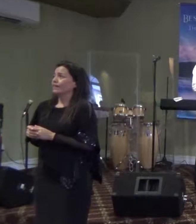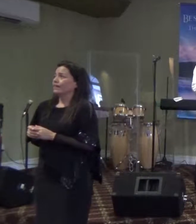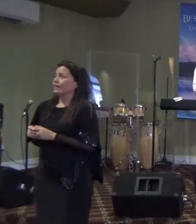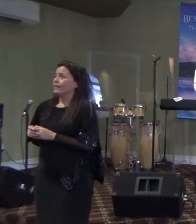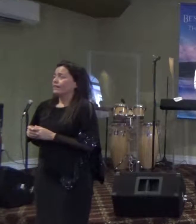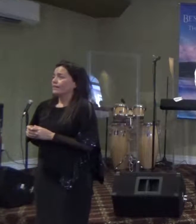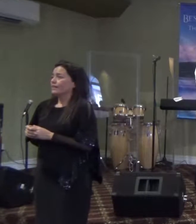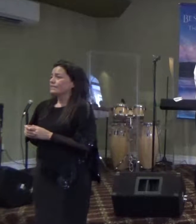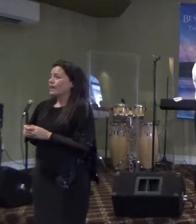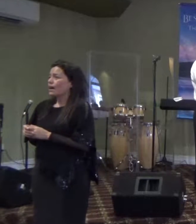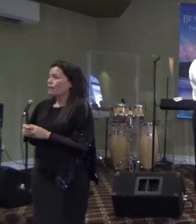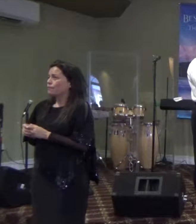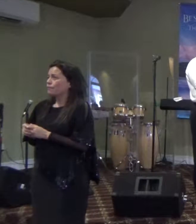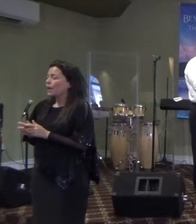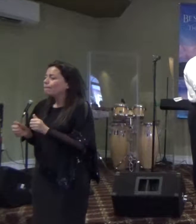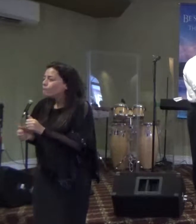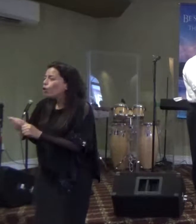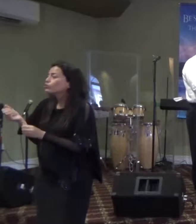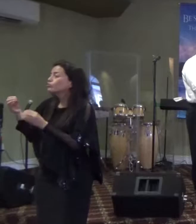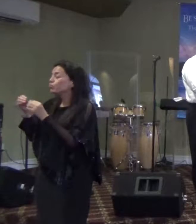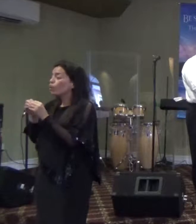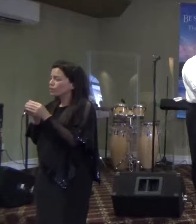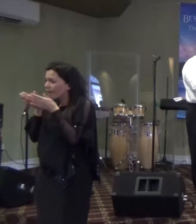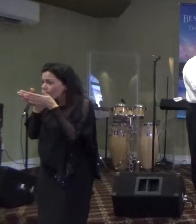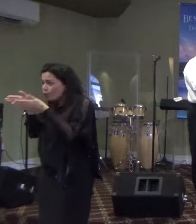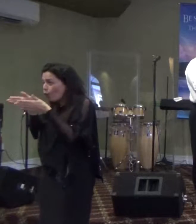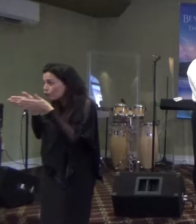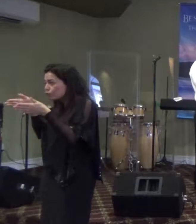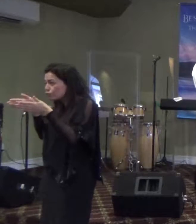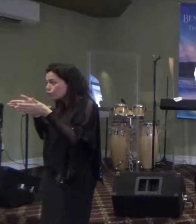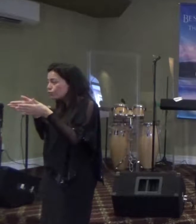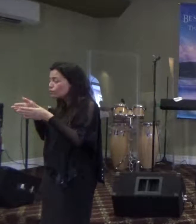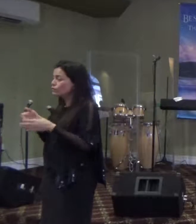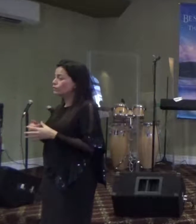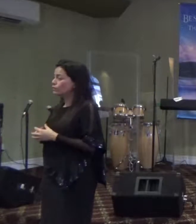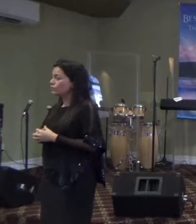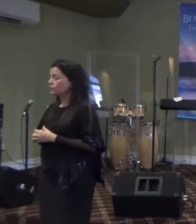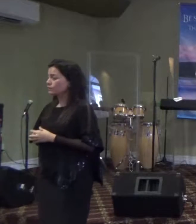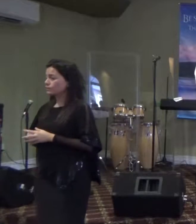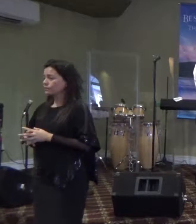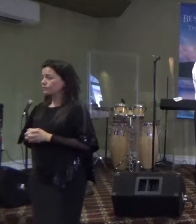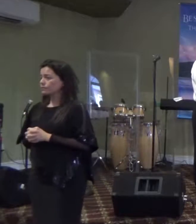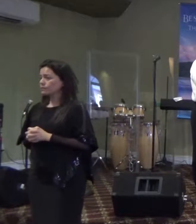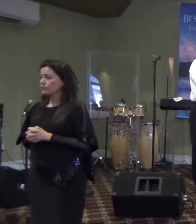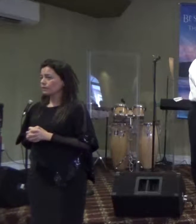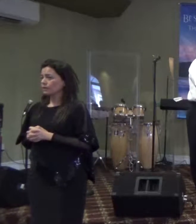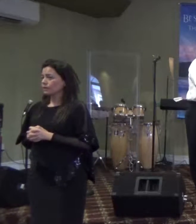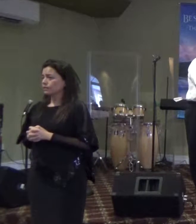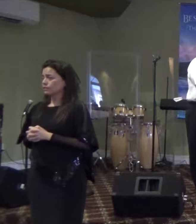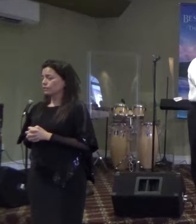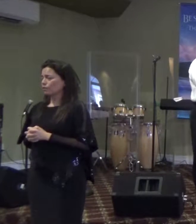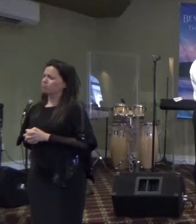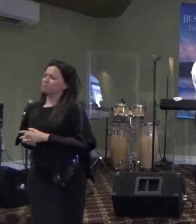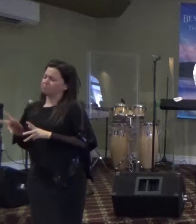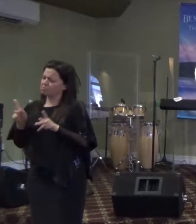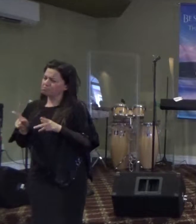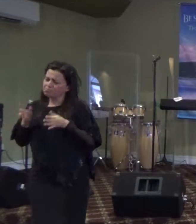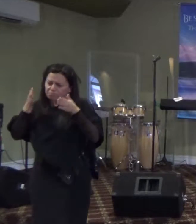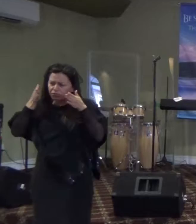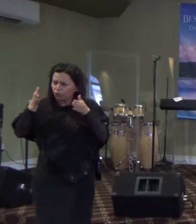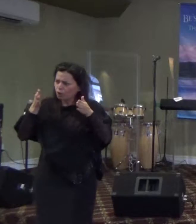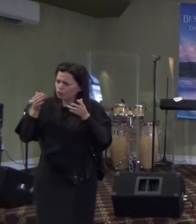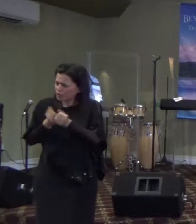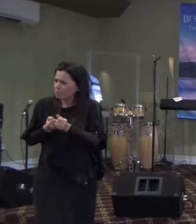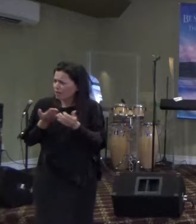el enfoque terrenal, than the earthly el focus, enfoque humano, the human el focus, enfoque the materialista. materialist Y